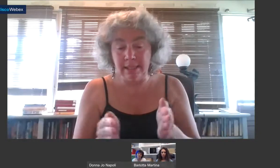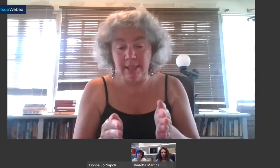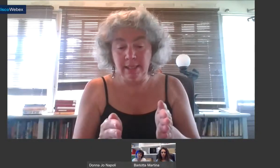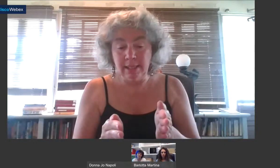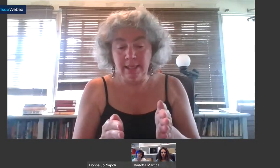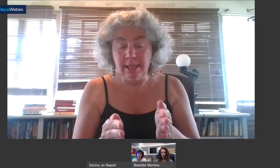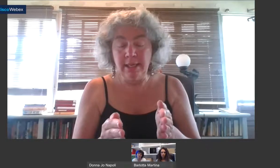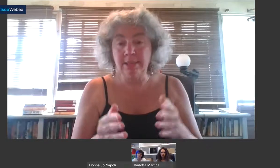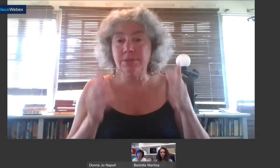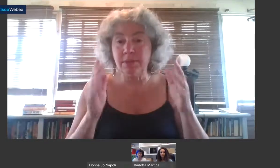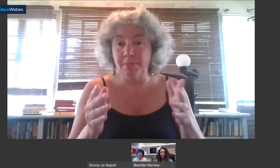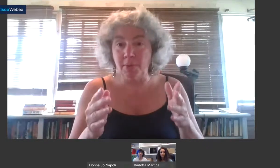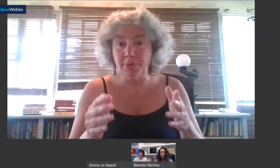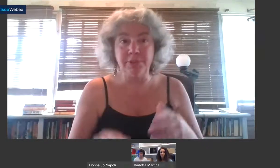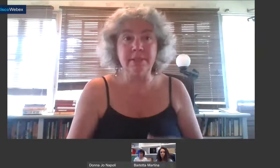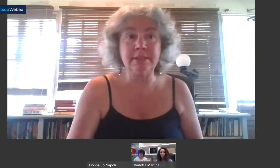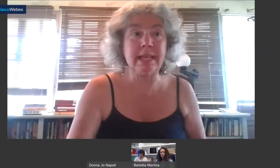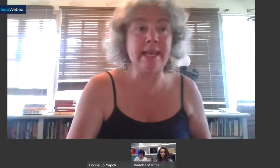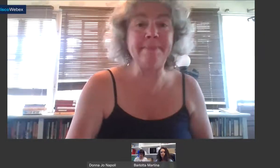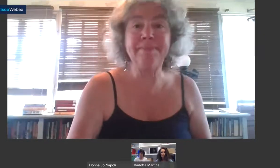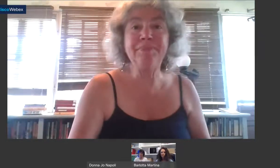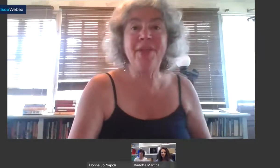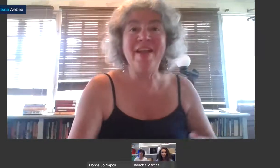little is they're both doing the same.